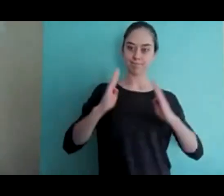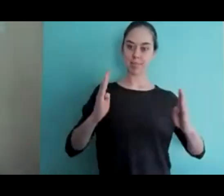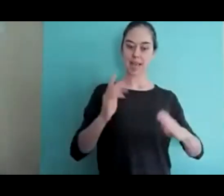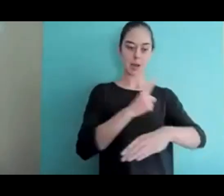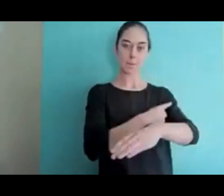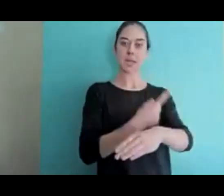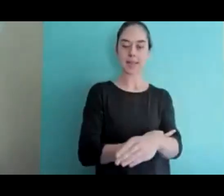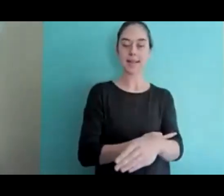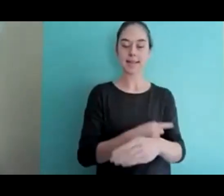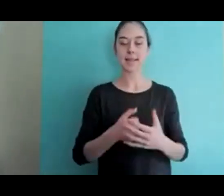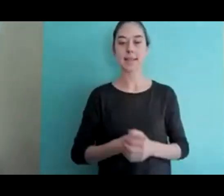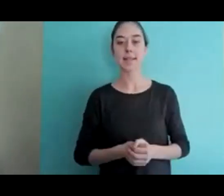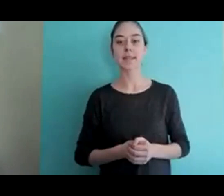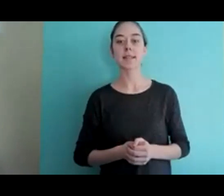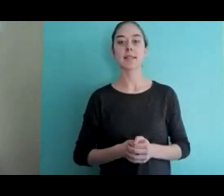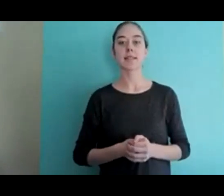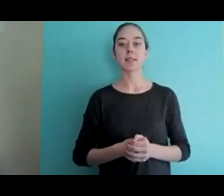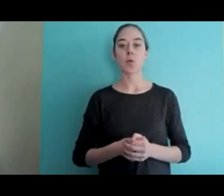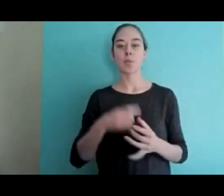and loosened up and